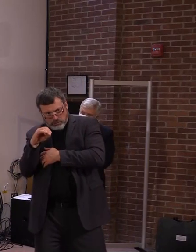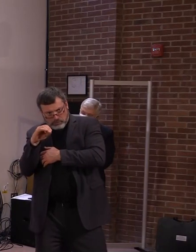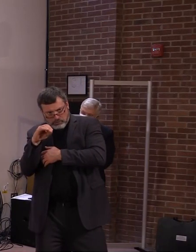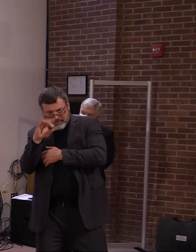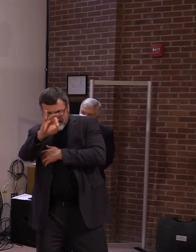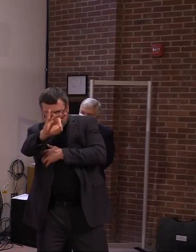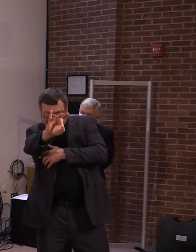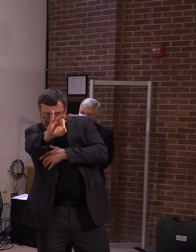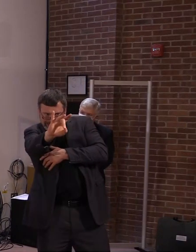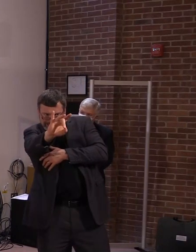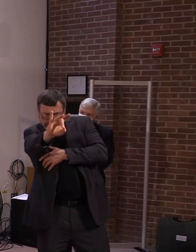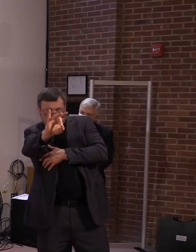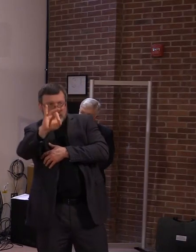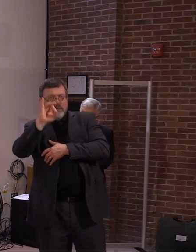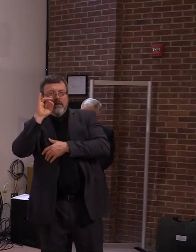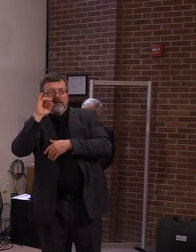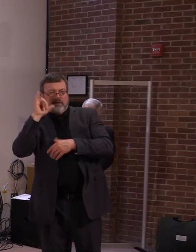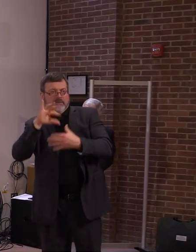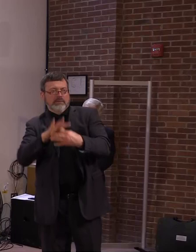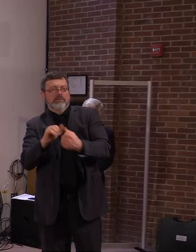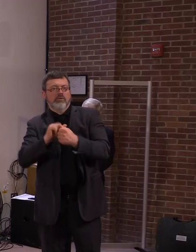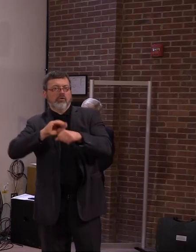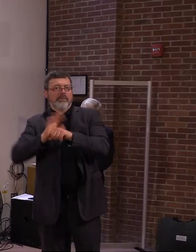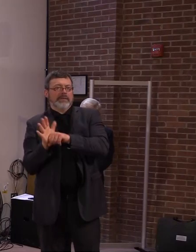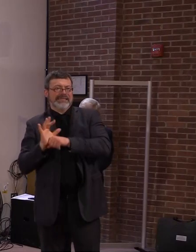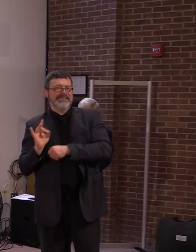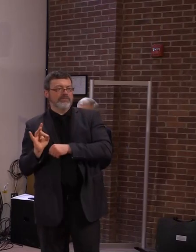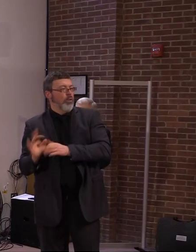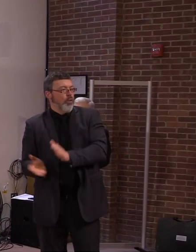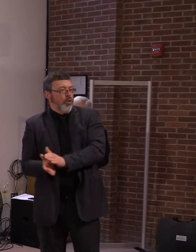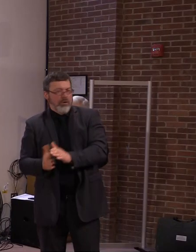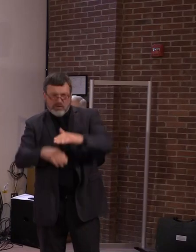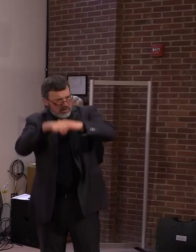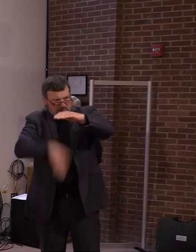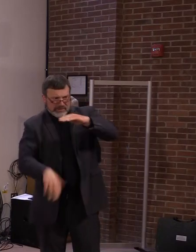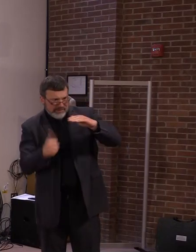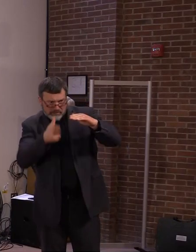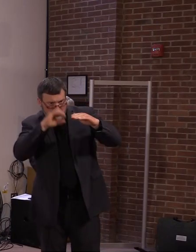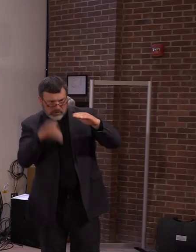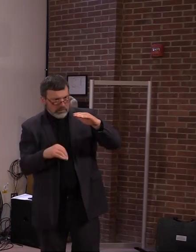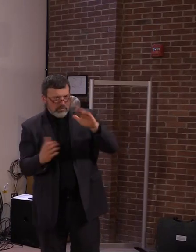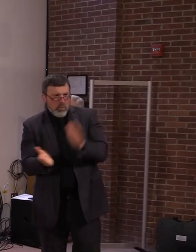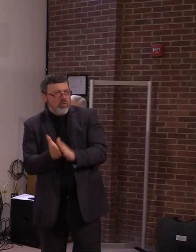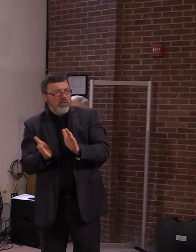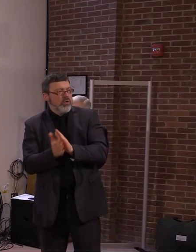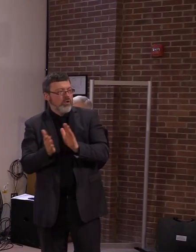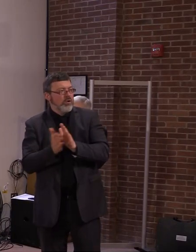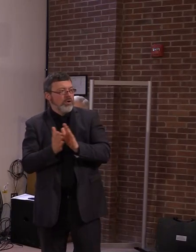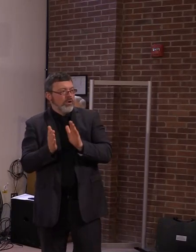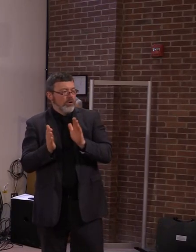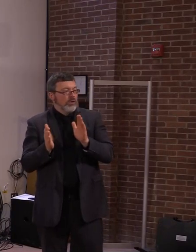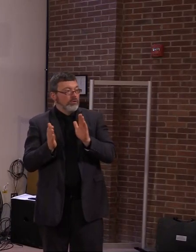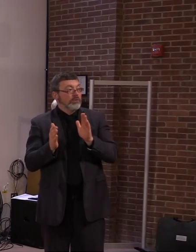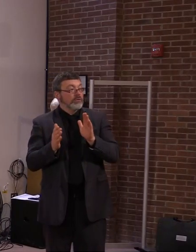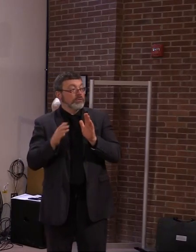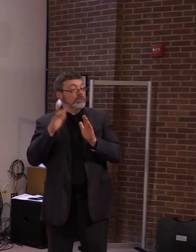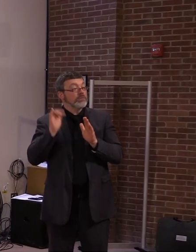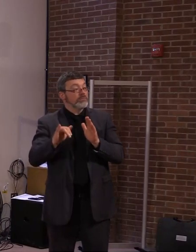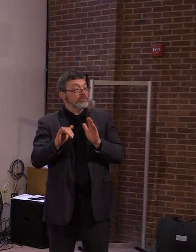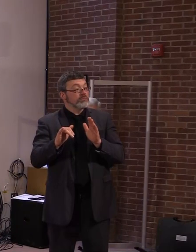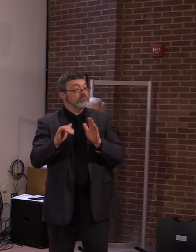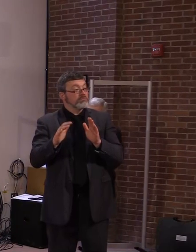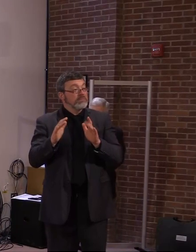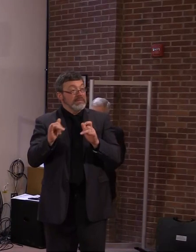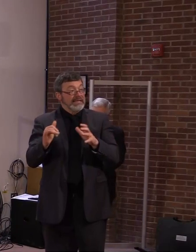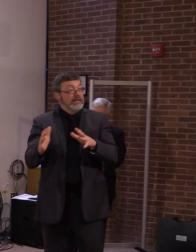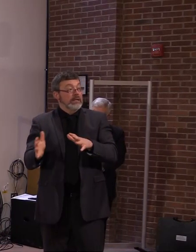about 105, 110, maybe that's grown a little bit, about 100 ICU beds at